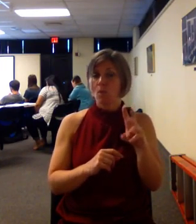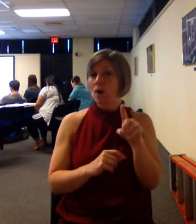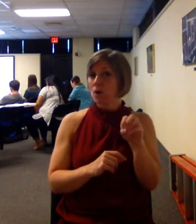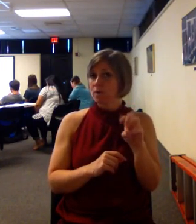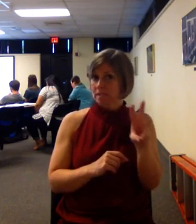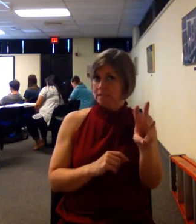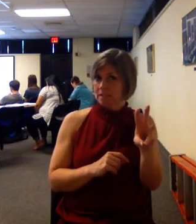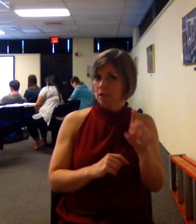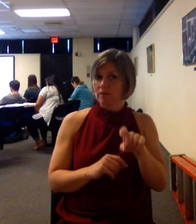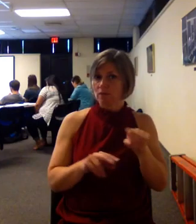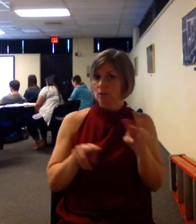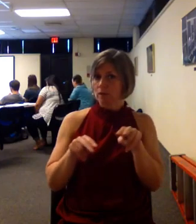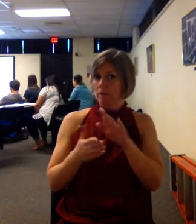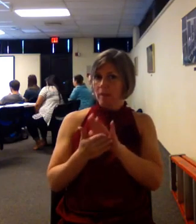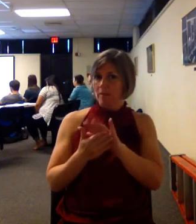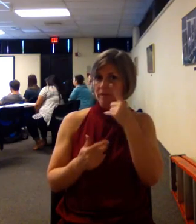get the 0.7064.